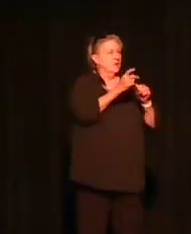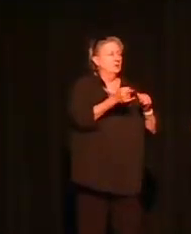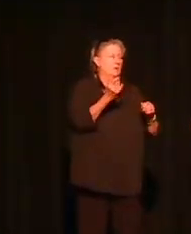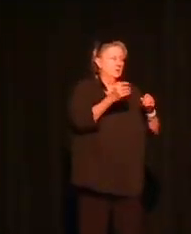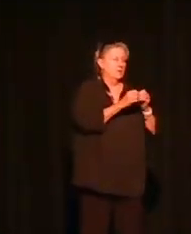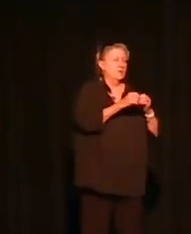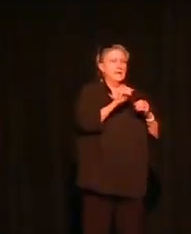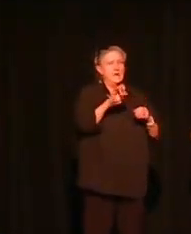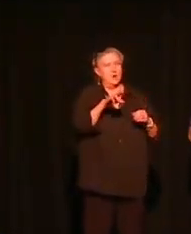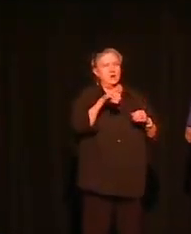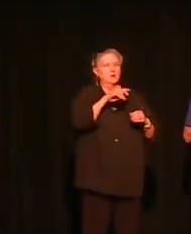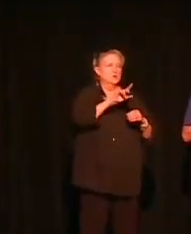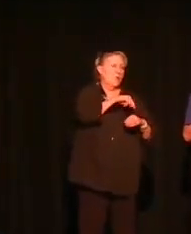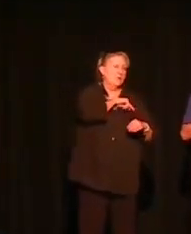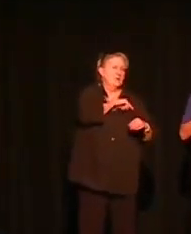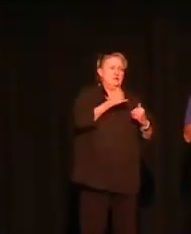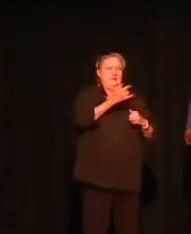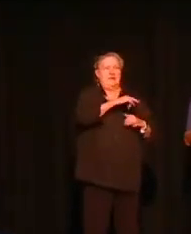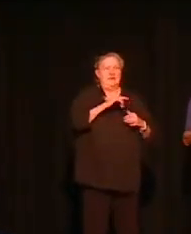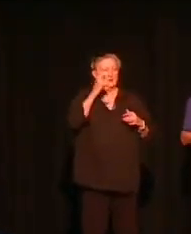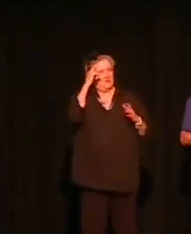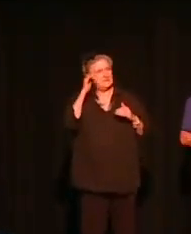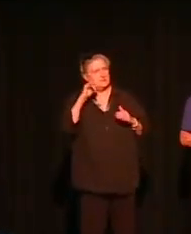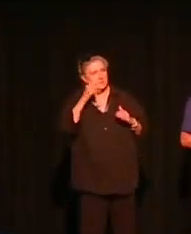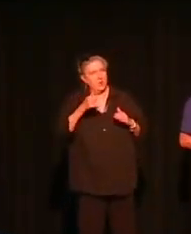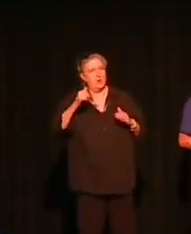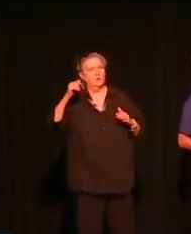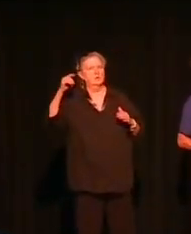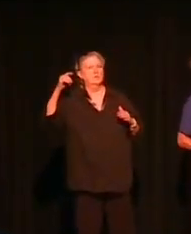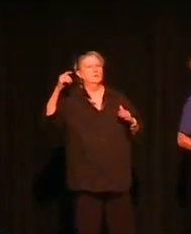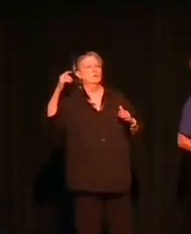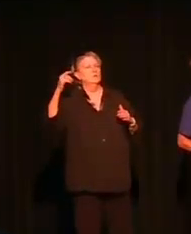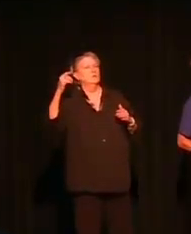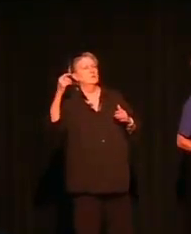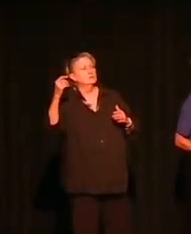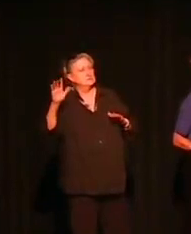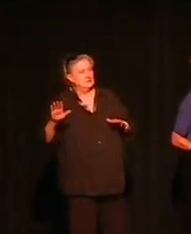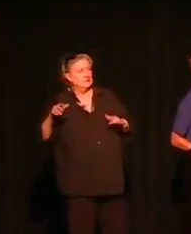air quality we saw today and what we're expecting tomorrow and then on through the week.